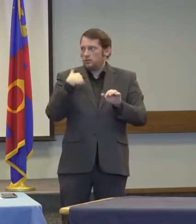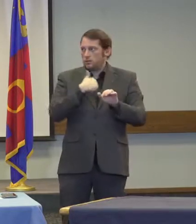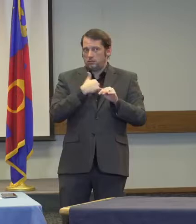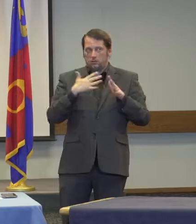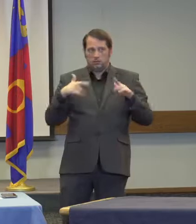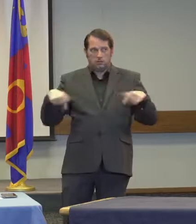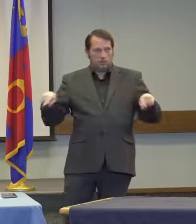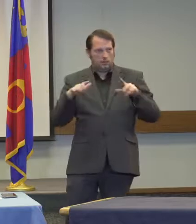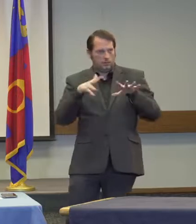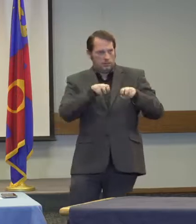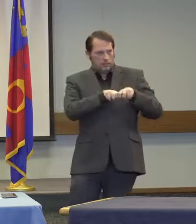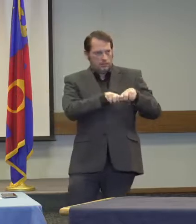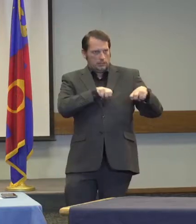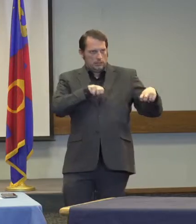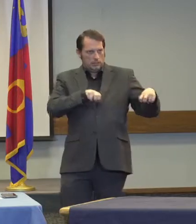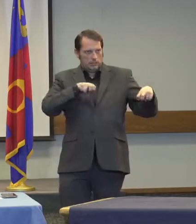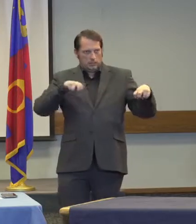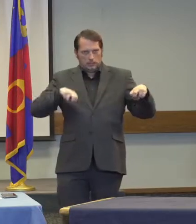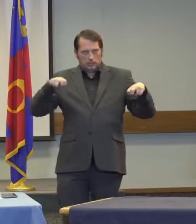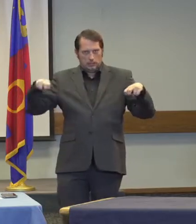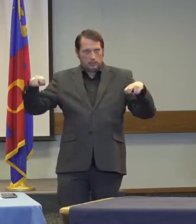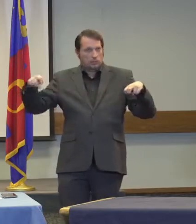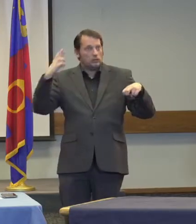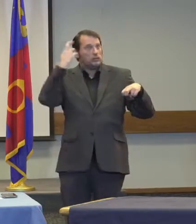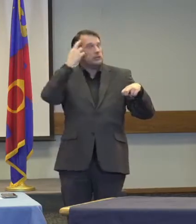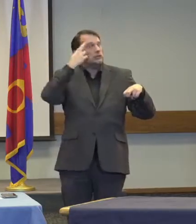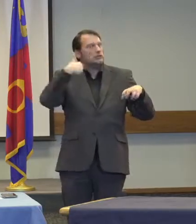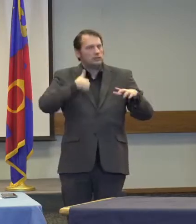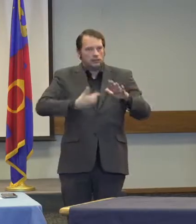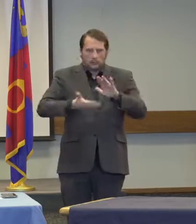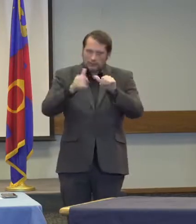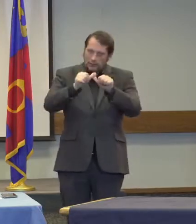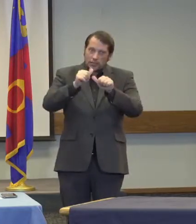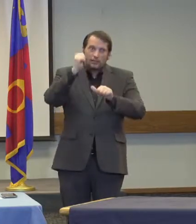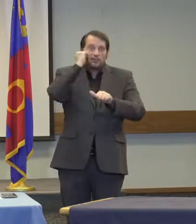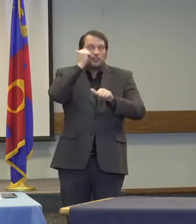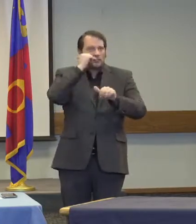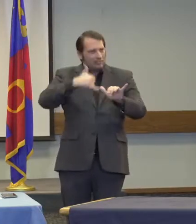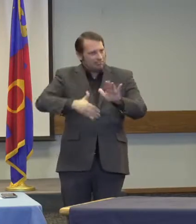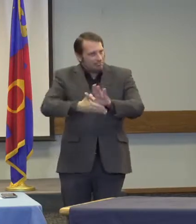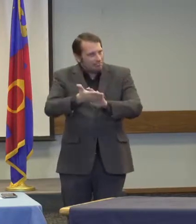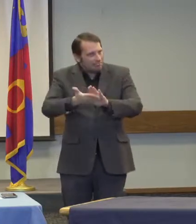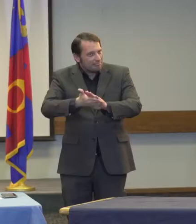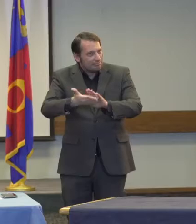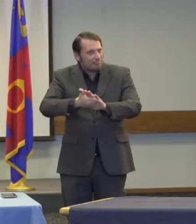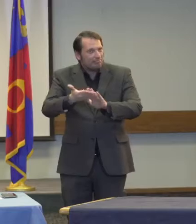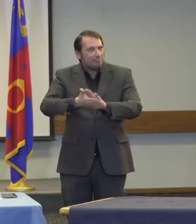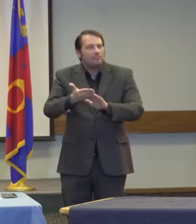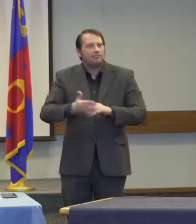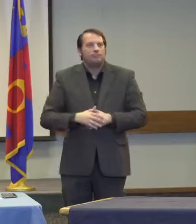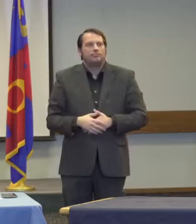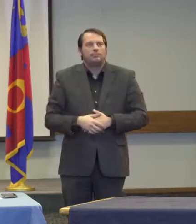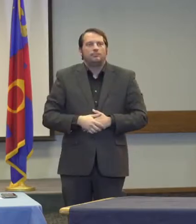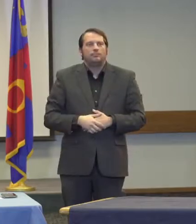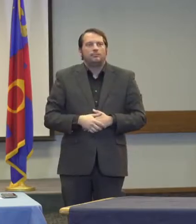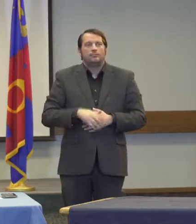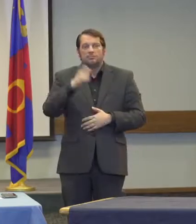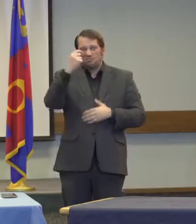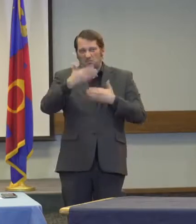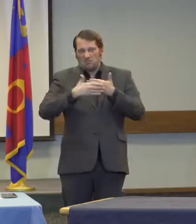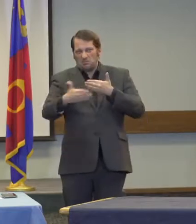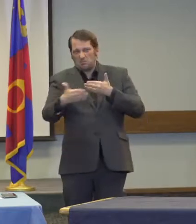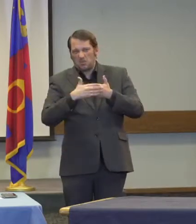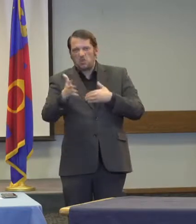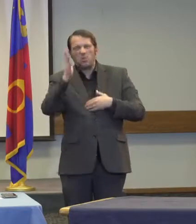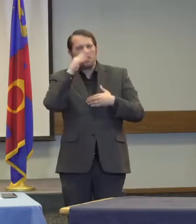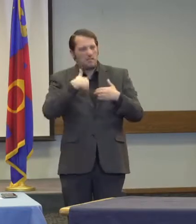or continuing to operate in your daily spectrum and scope of life. So we'll have a host of questions to talk in more detail about some of the health aspects, but